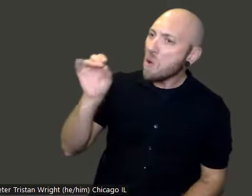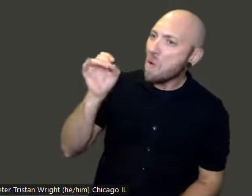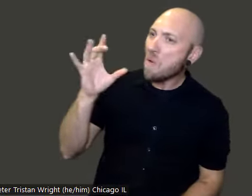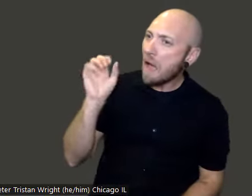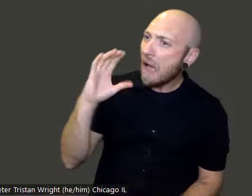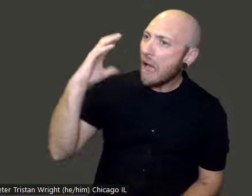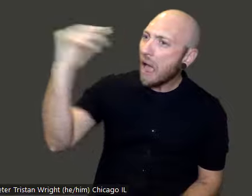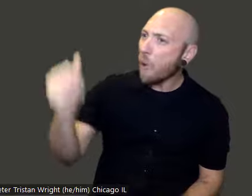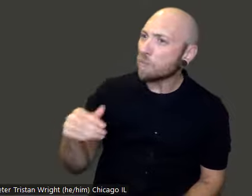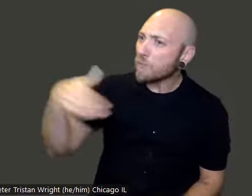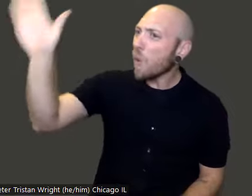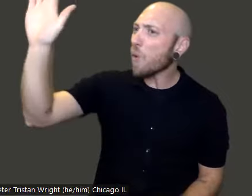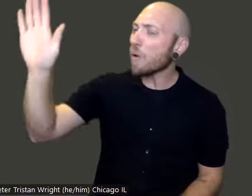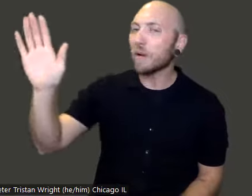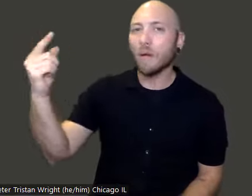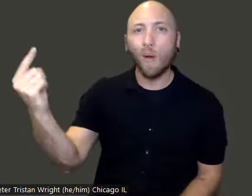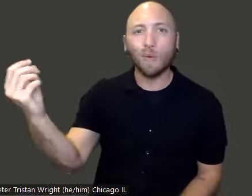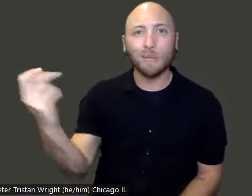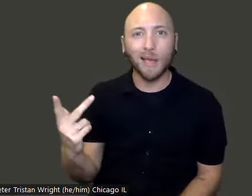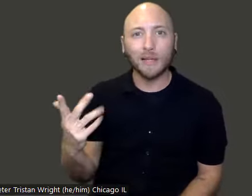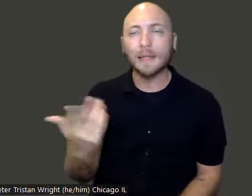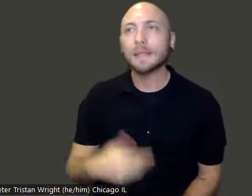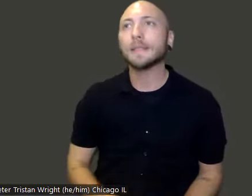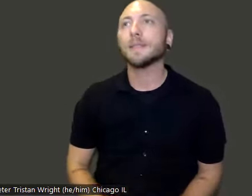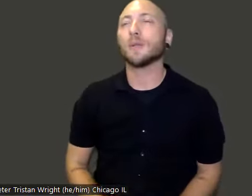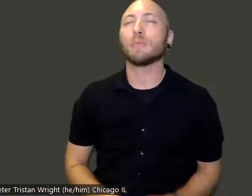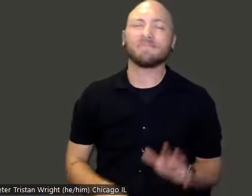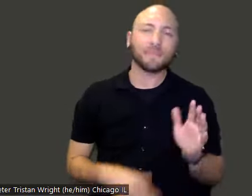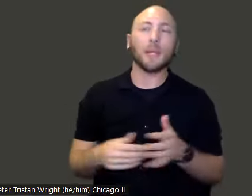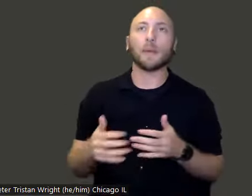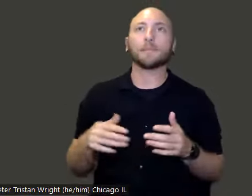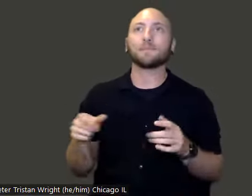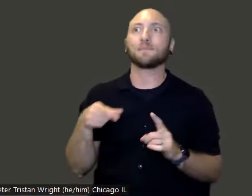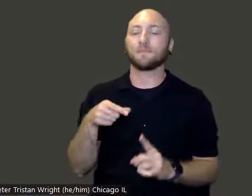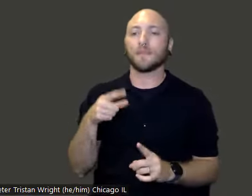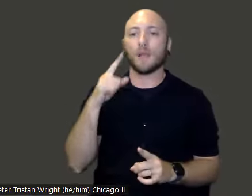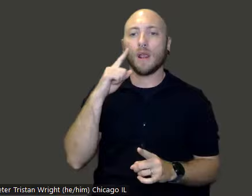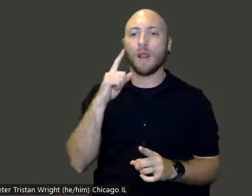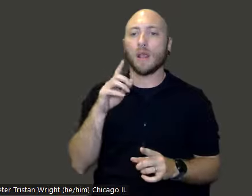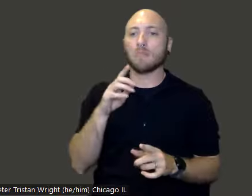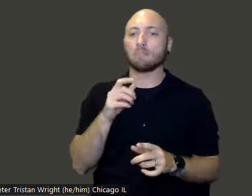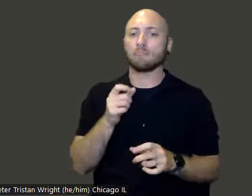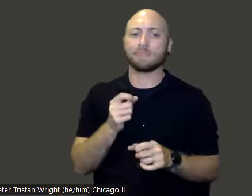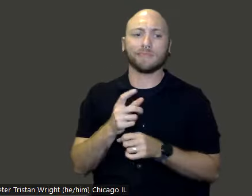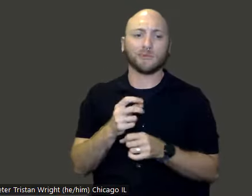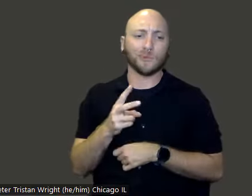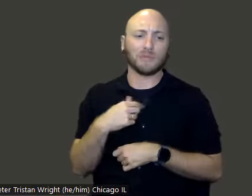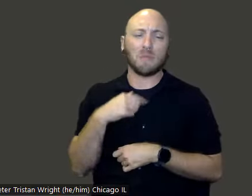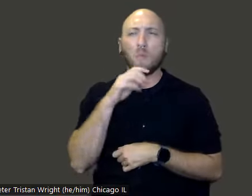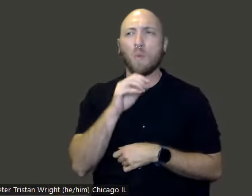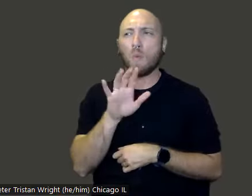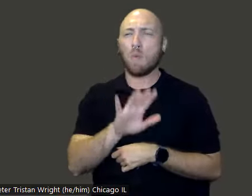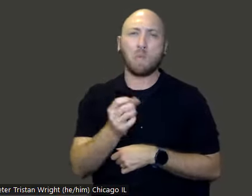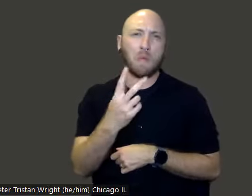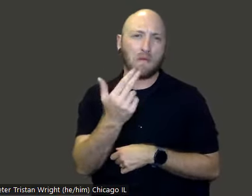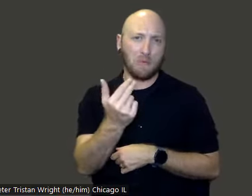I got, I think, another probably a year goes by. I'm 12, 13 years old.